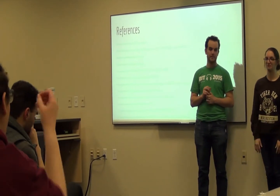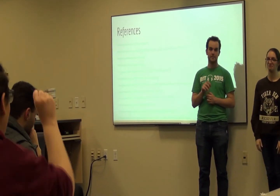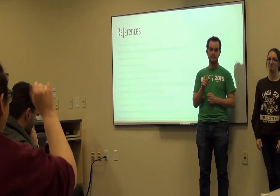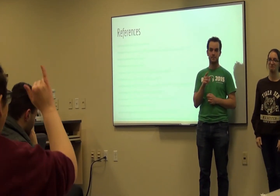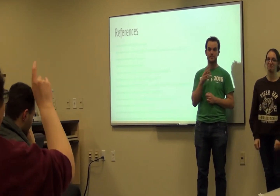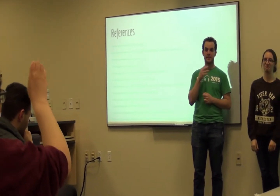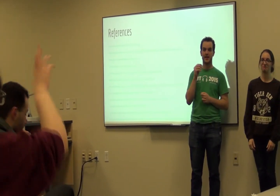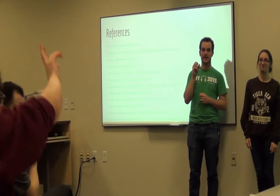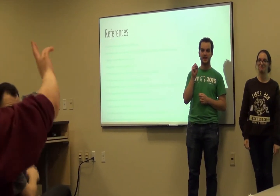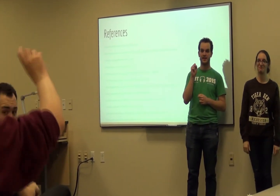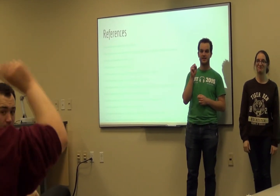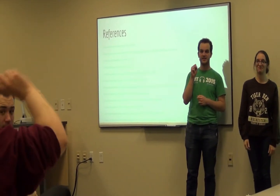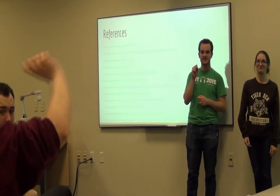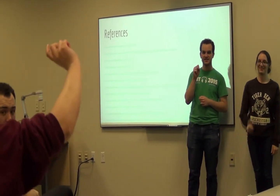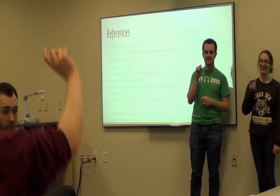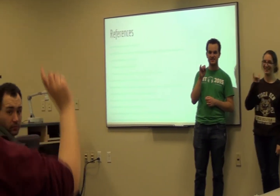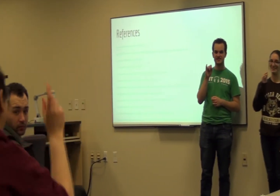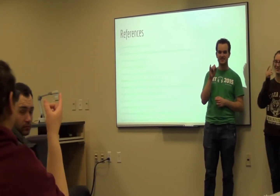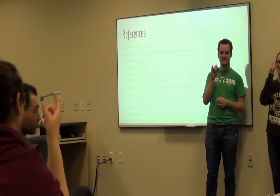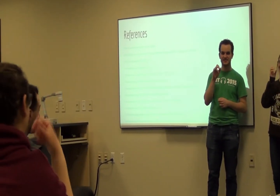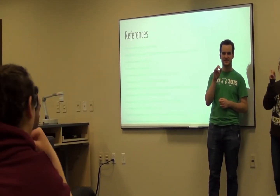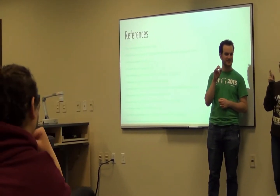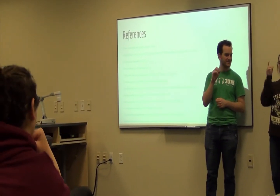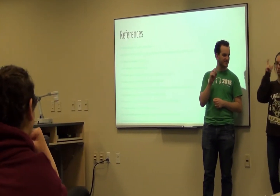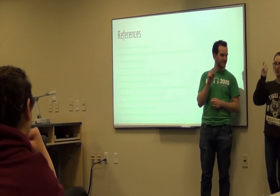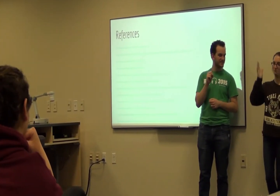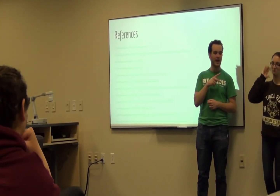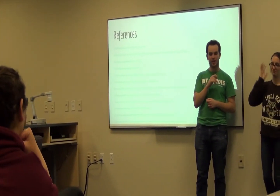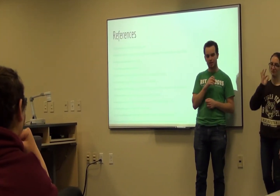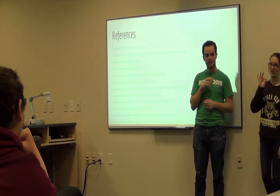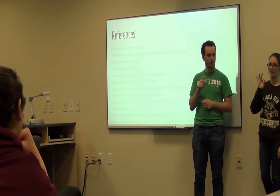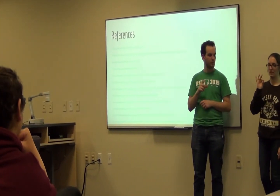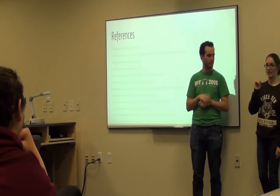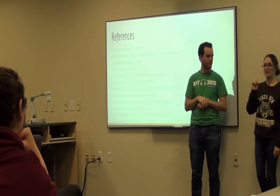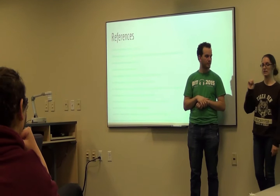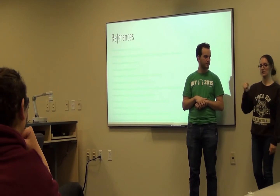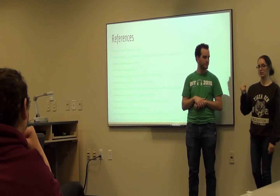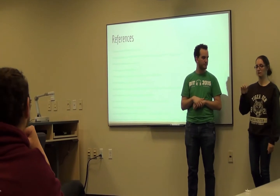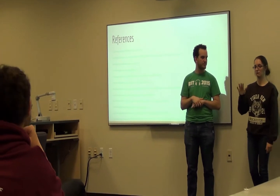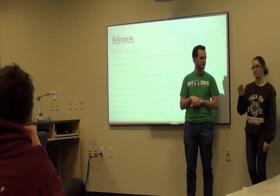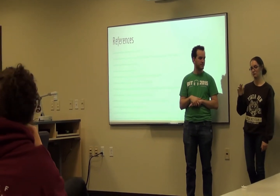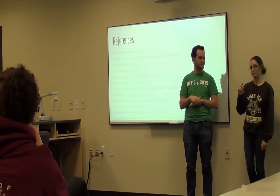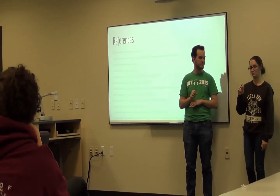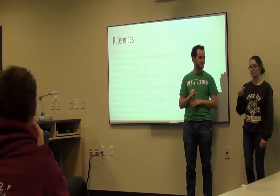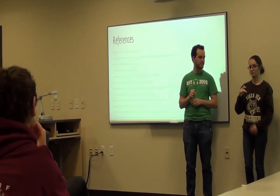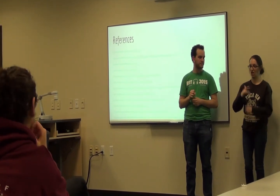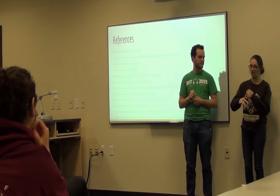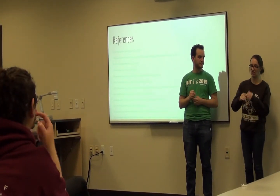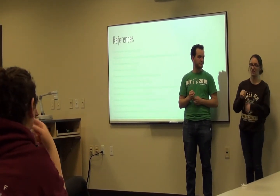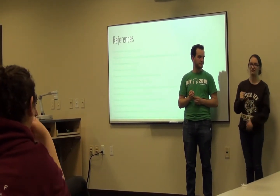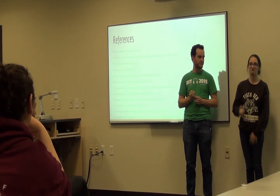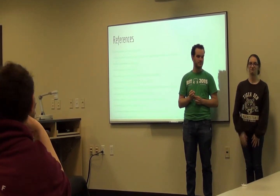for acting books, that's usually what it is. Sailor Moon was another old one that was like the 90s,